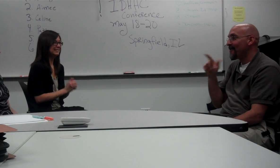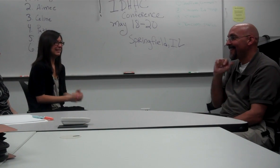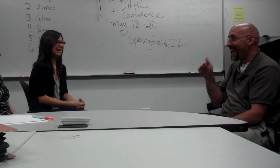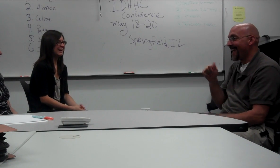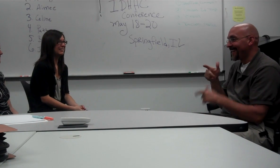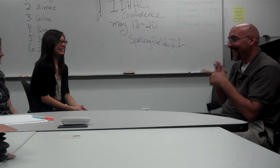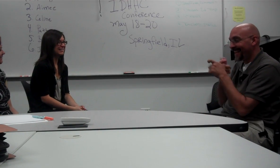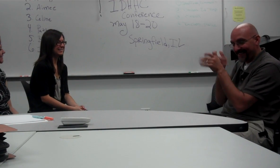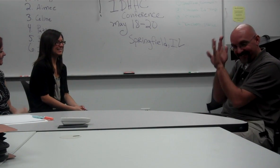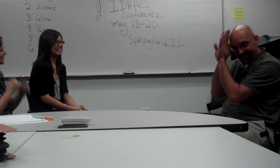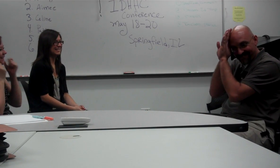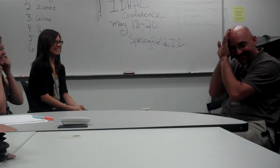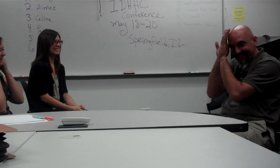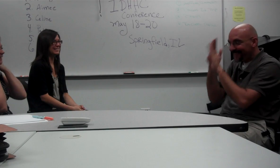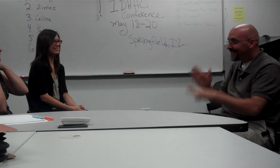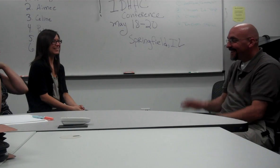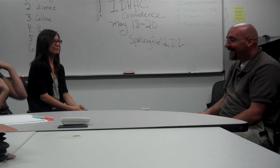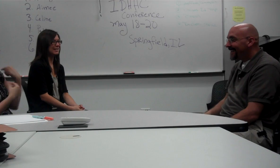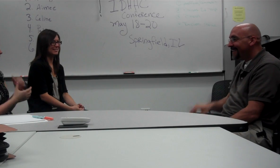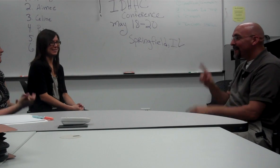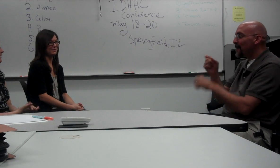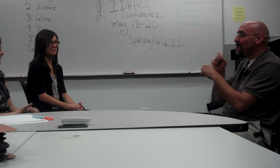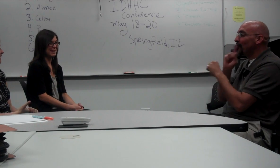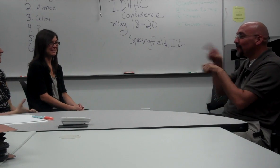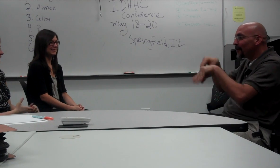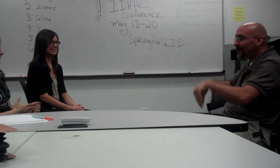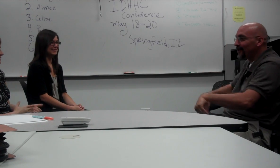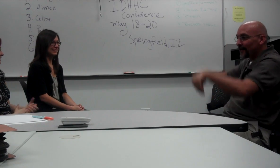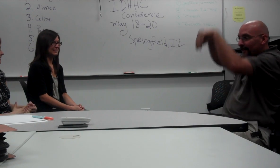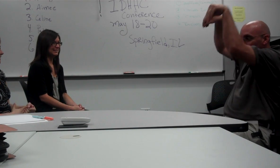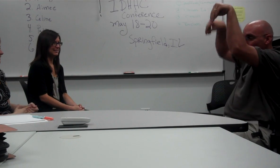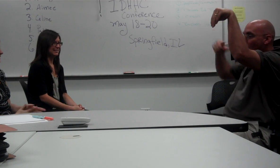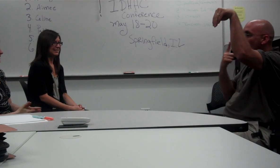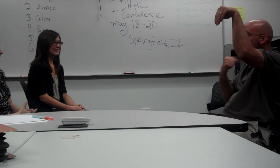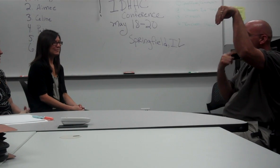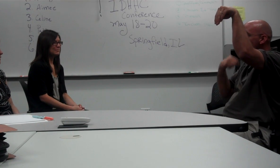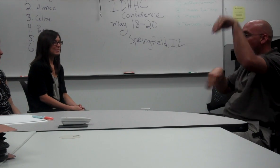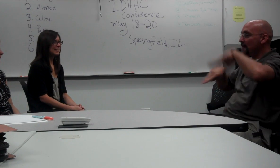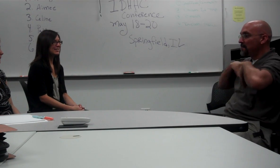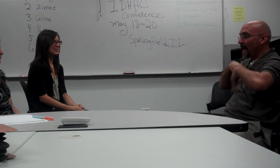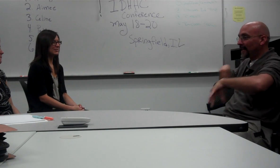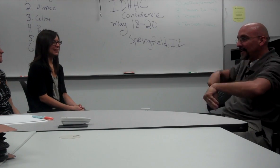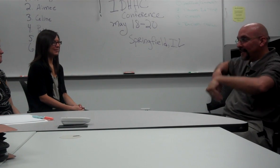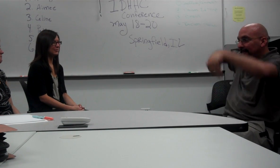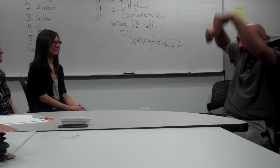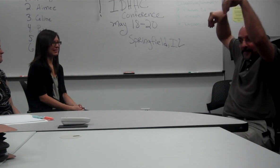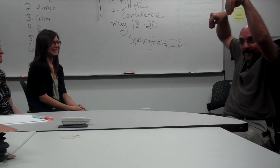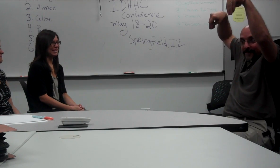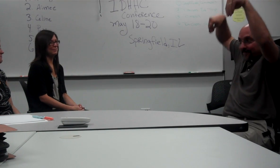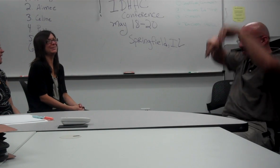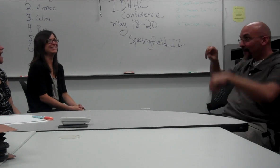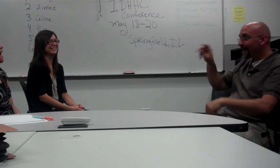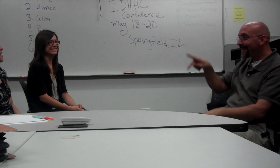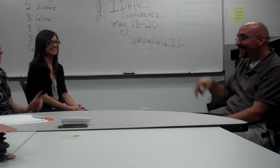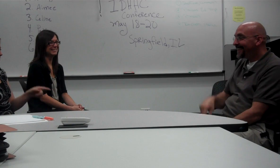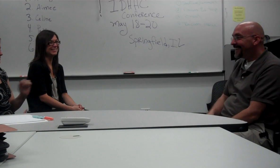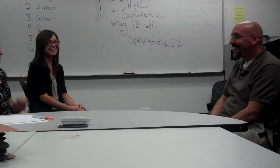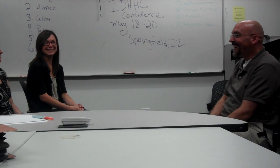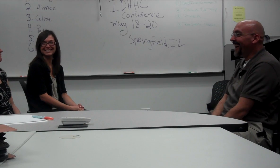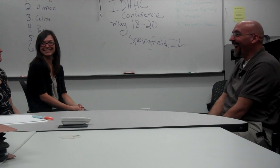that. Oh, I understand. Yeah. You want to block yourself from that. Yes, Make sure to not hold the red cape. Okay?